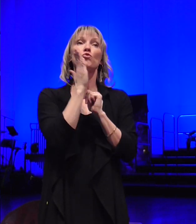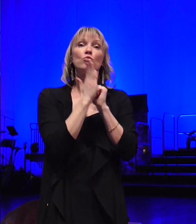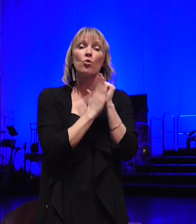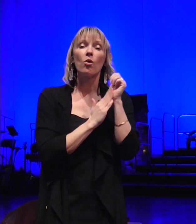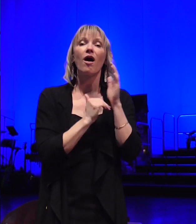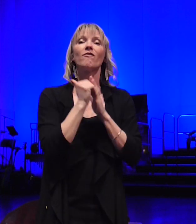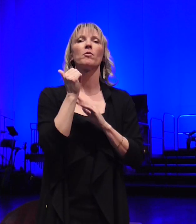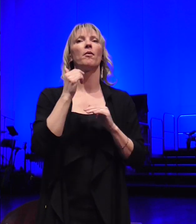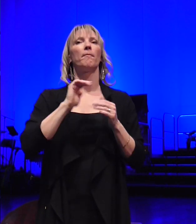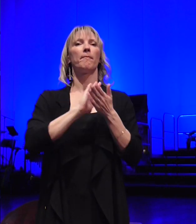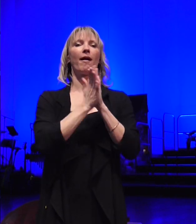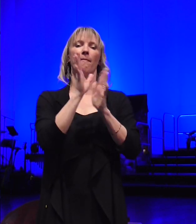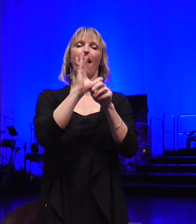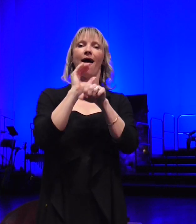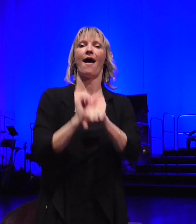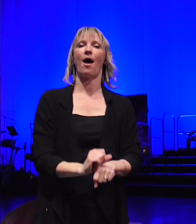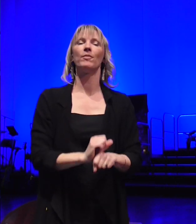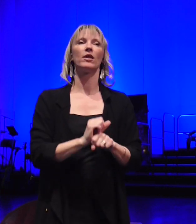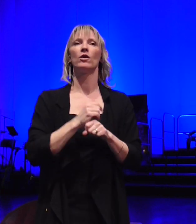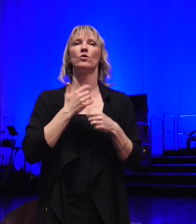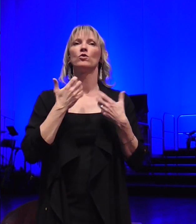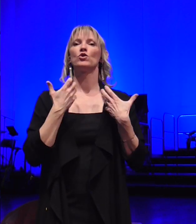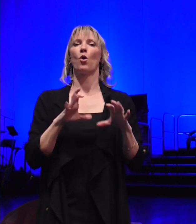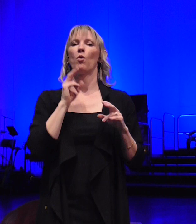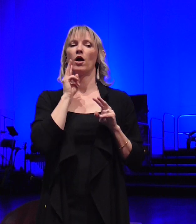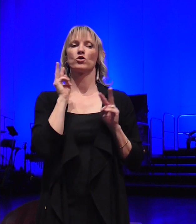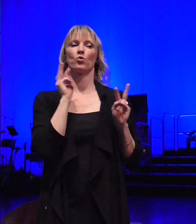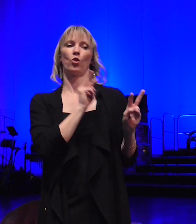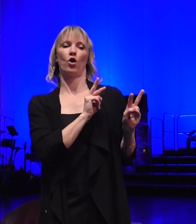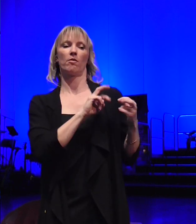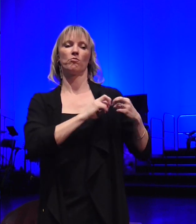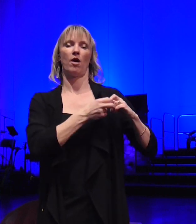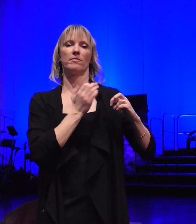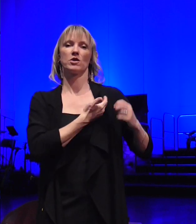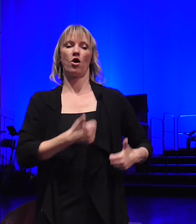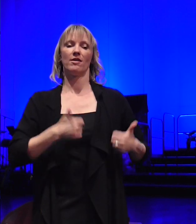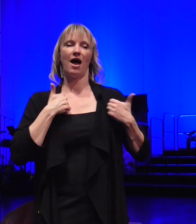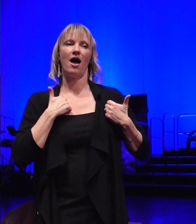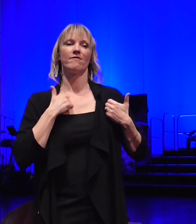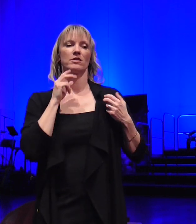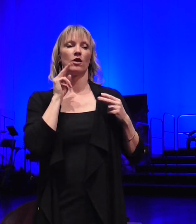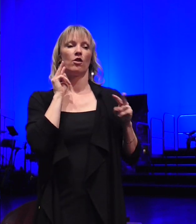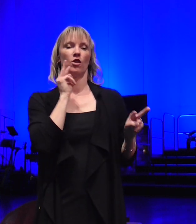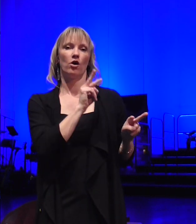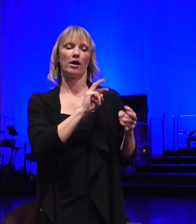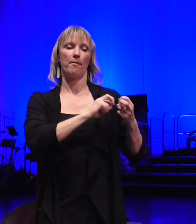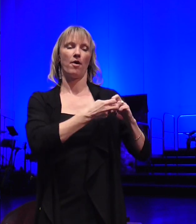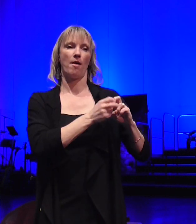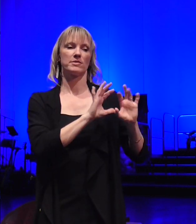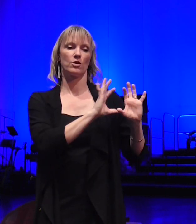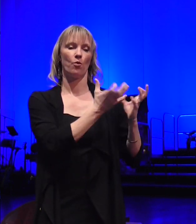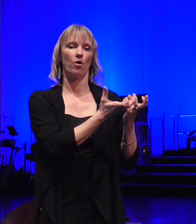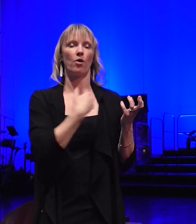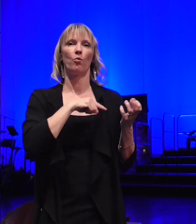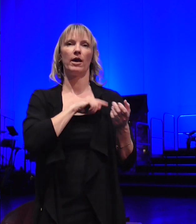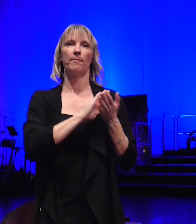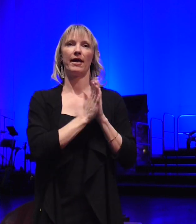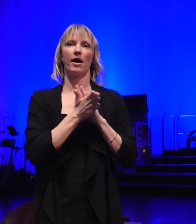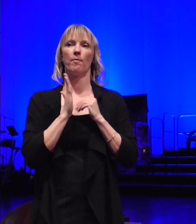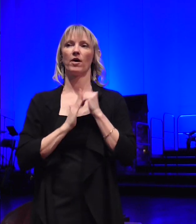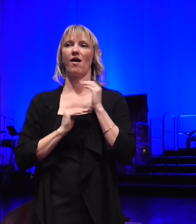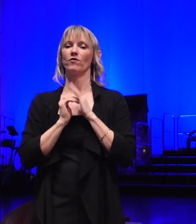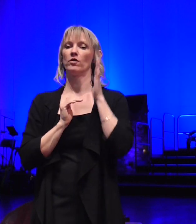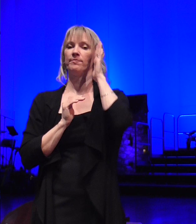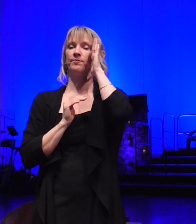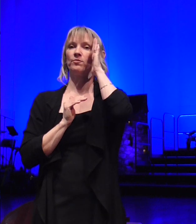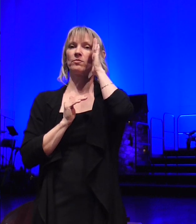habit of wanting to not look at problems in our lives or in our world. We become complacent, and comfort, if